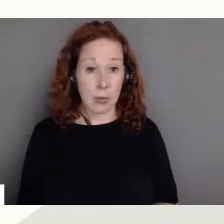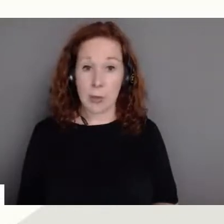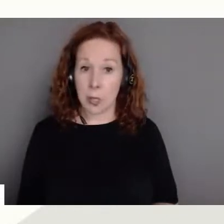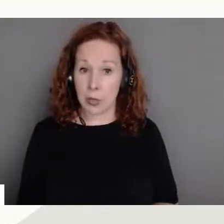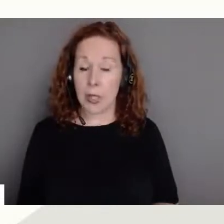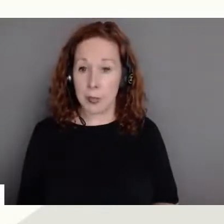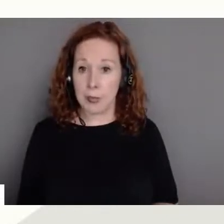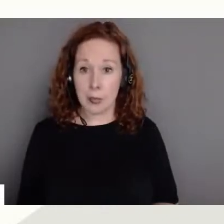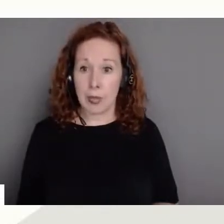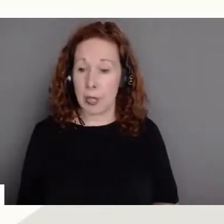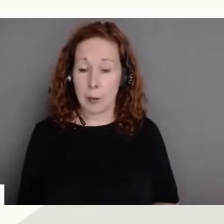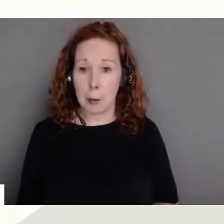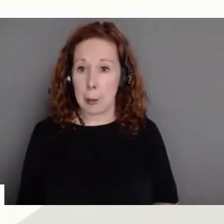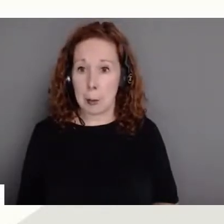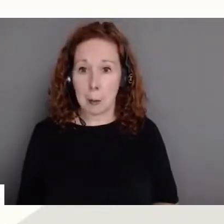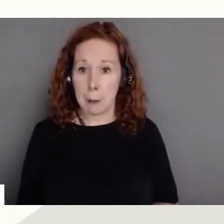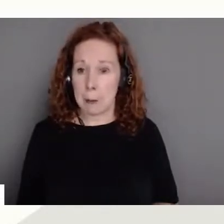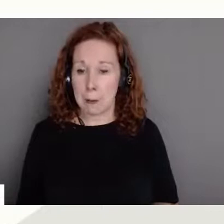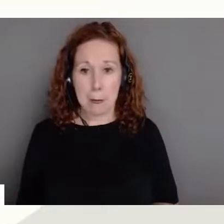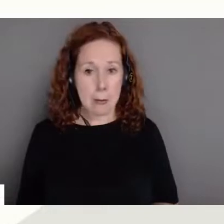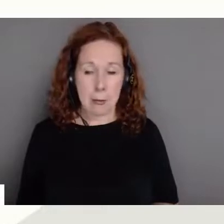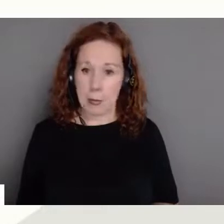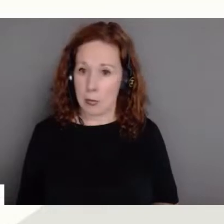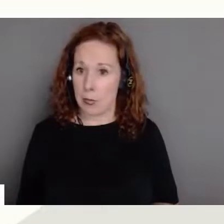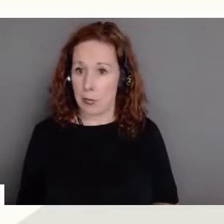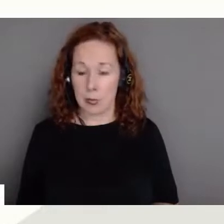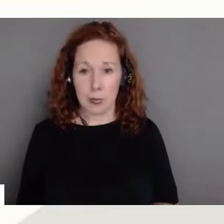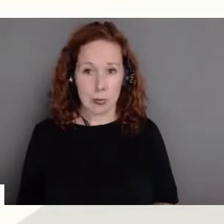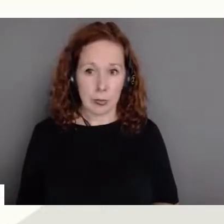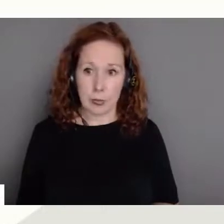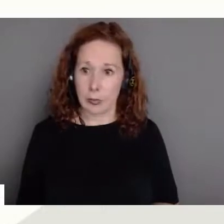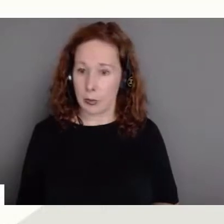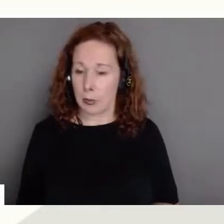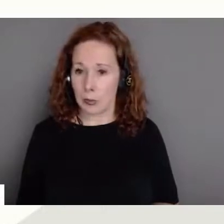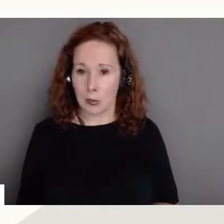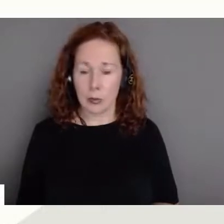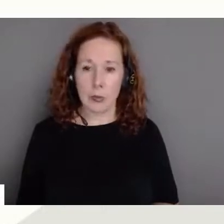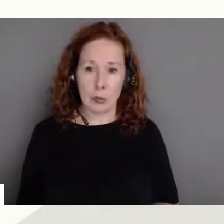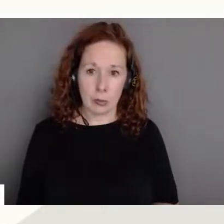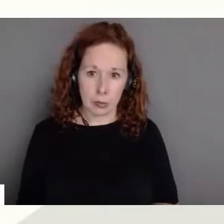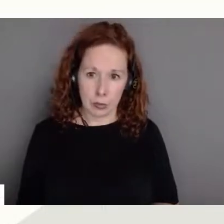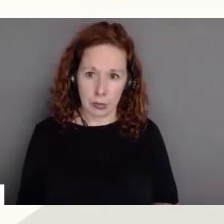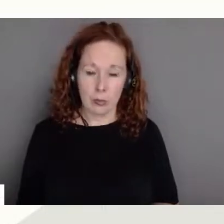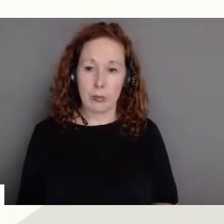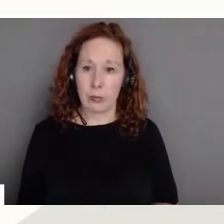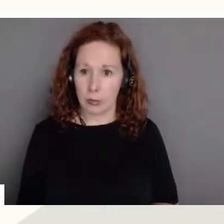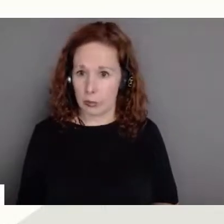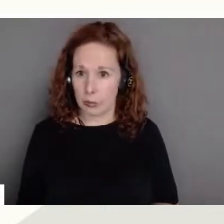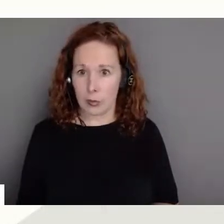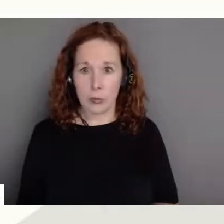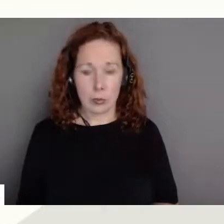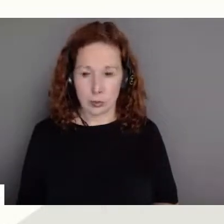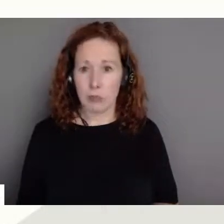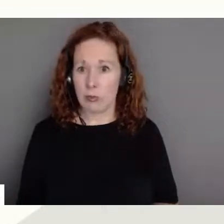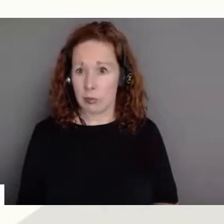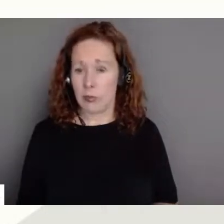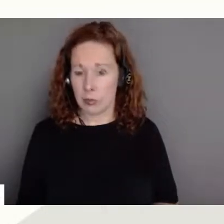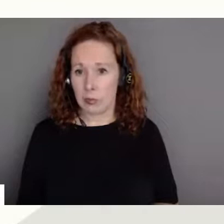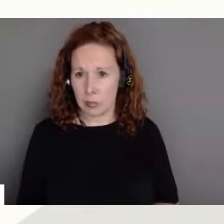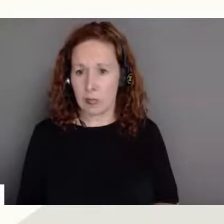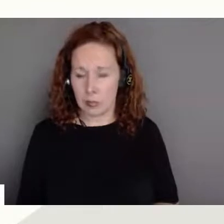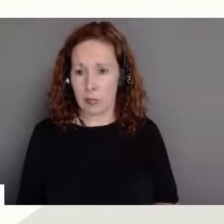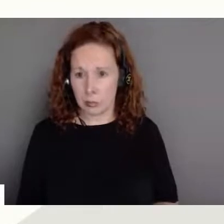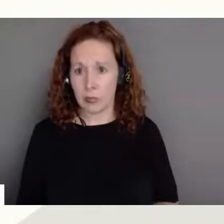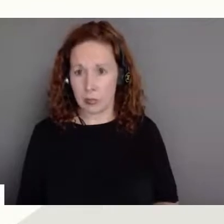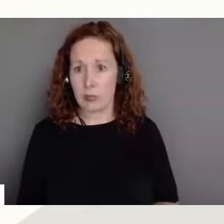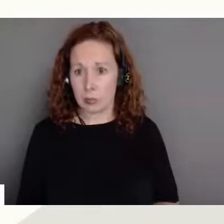may not have thought, "Oh, Absolutely. I don't wanna bother the interpreter, and I don't know sign language, so I'm just gonna sneak out the door